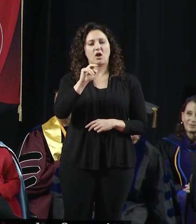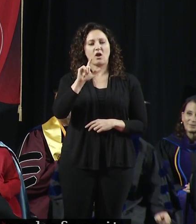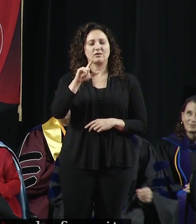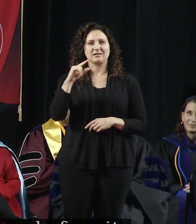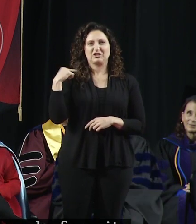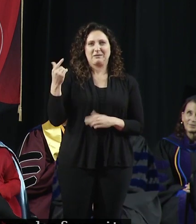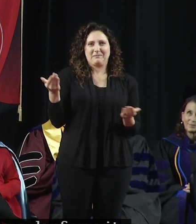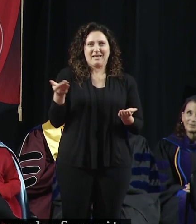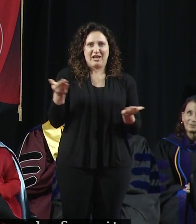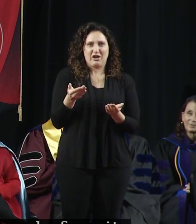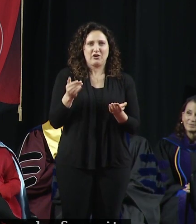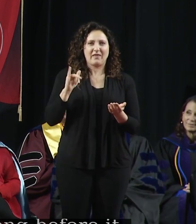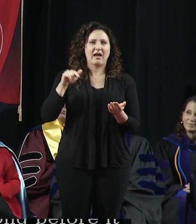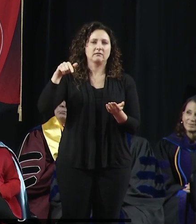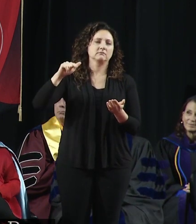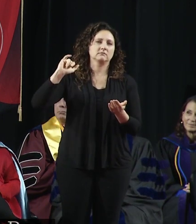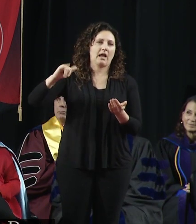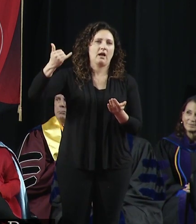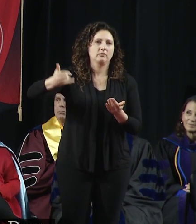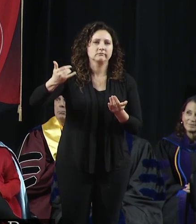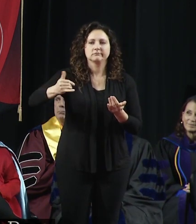that became part of the rec center.